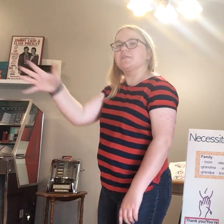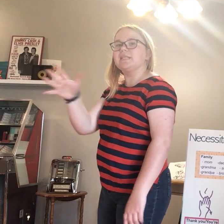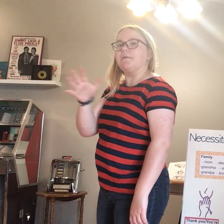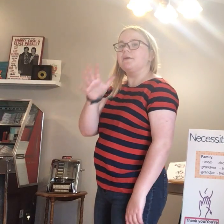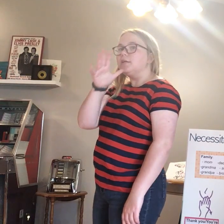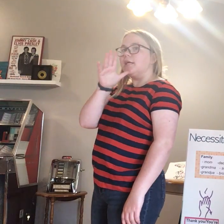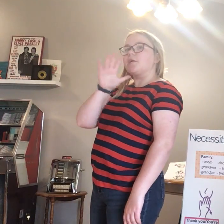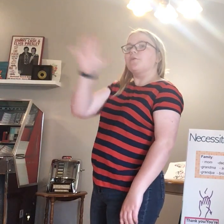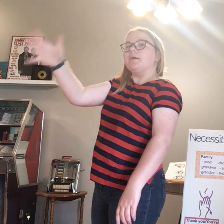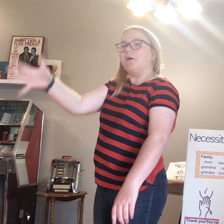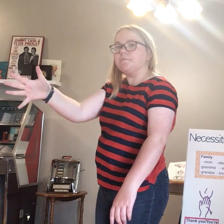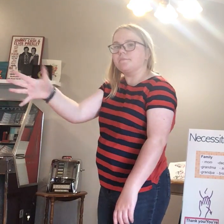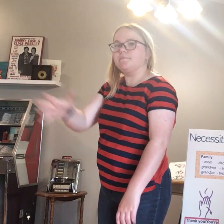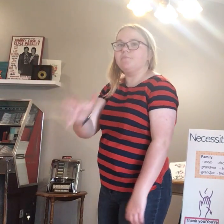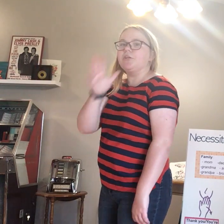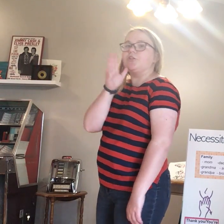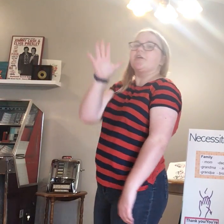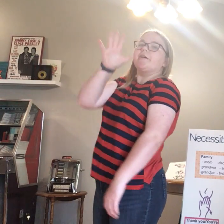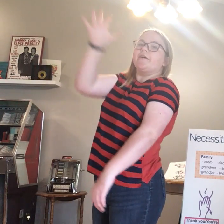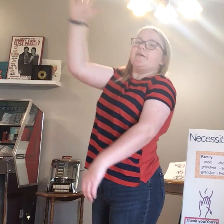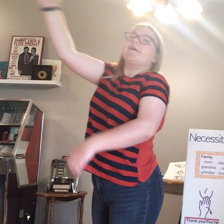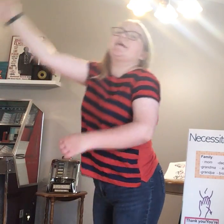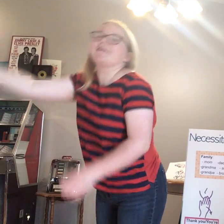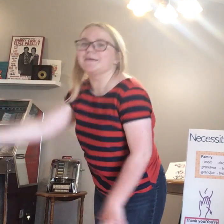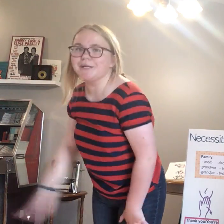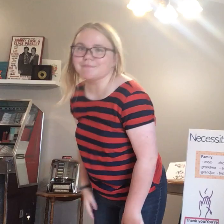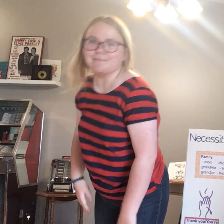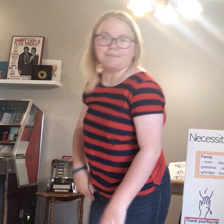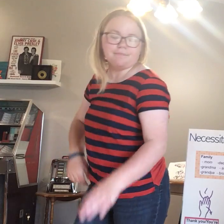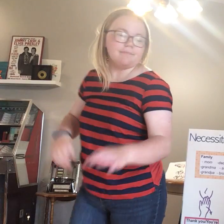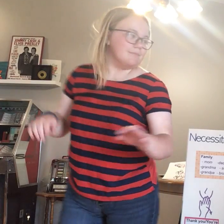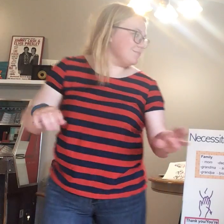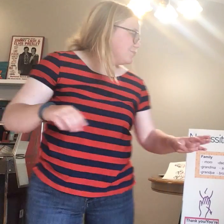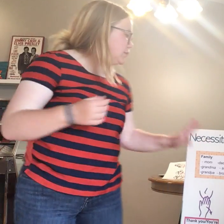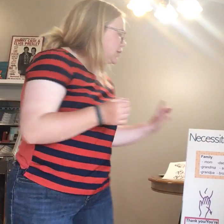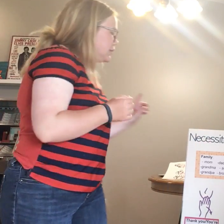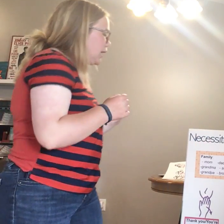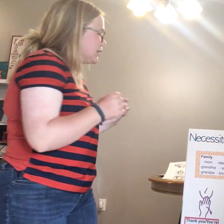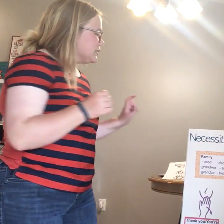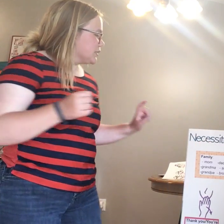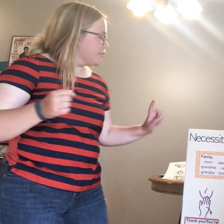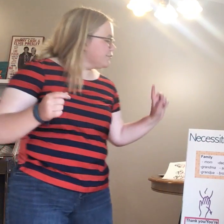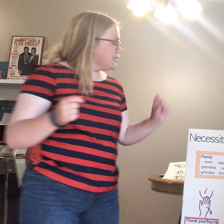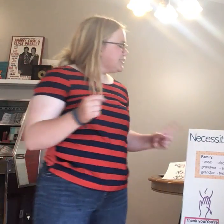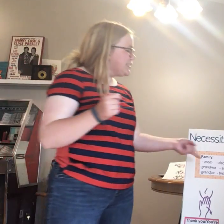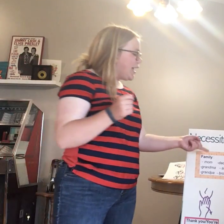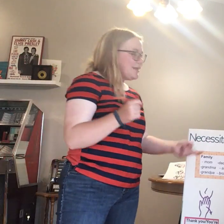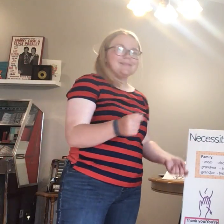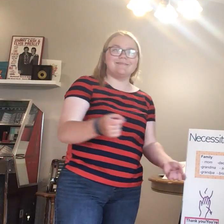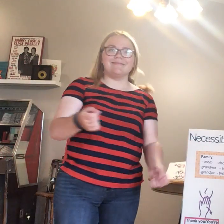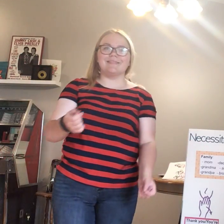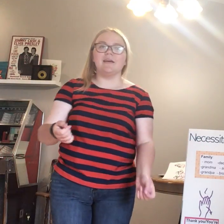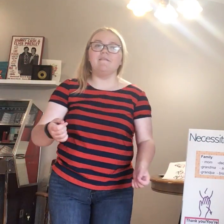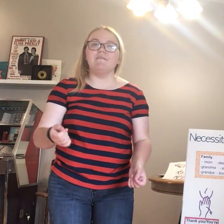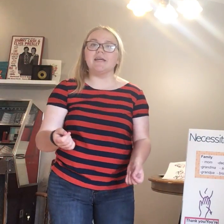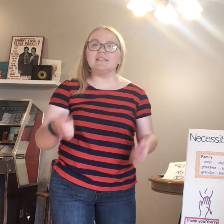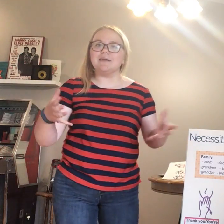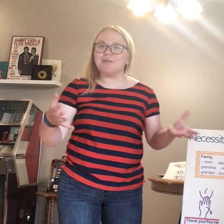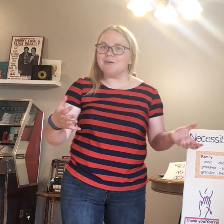skip. Like grandma. You can do great grandma. Now let's do dad. Very similar to